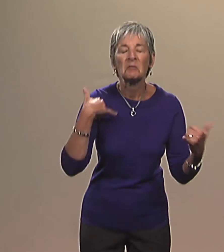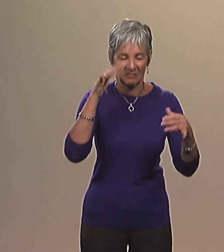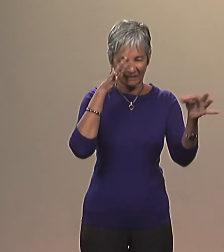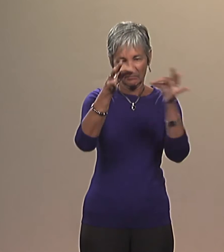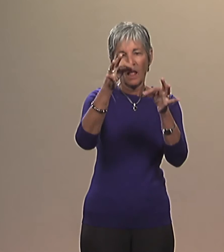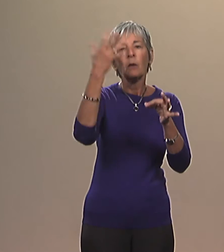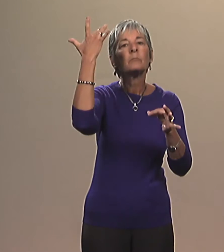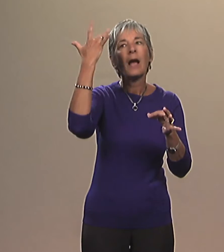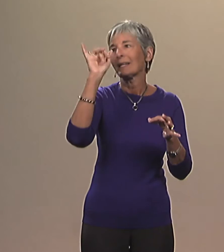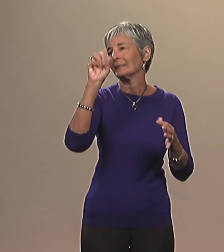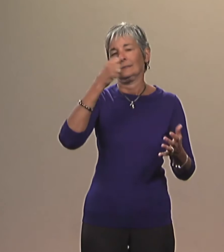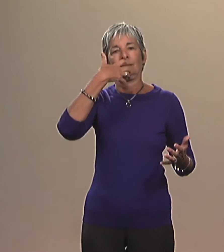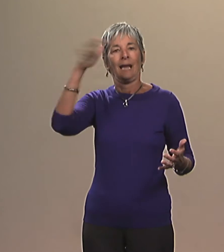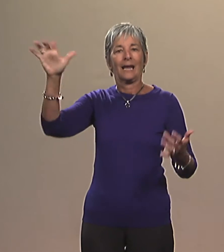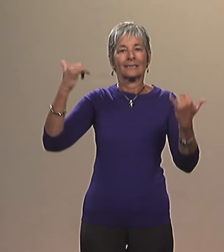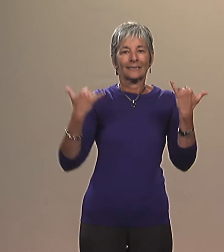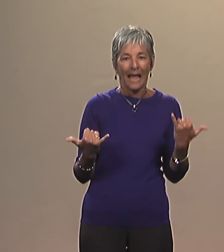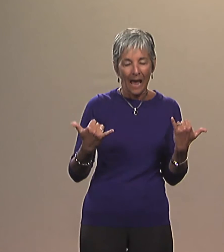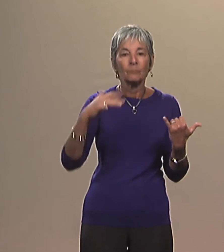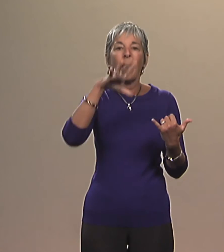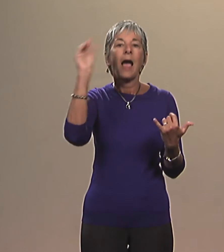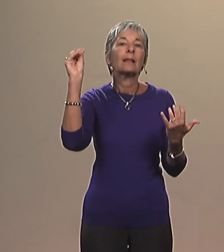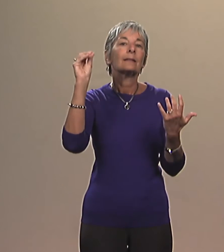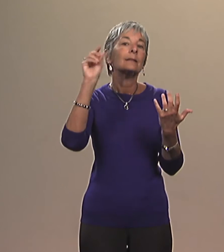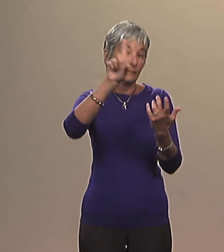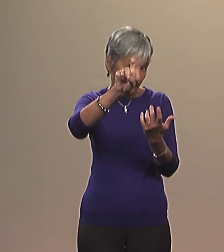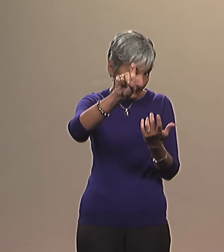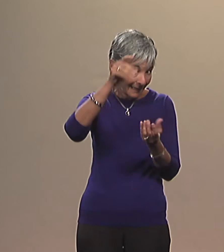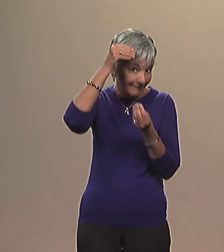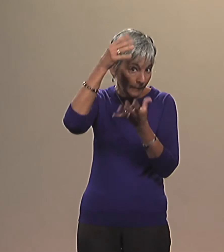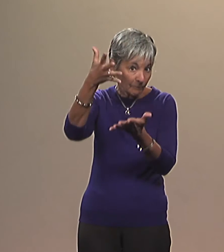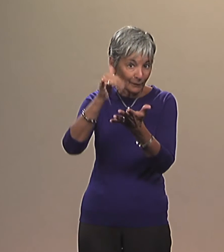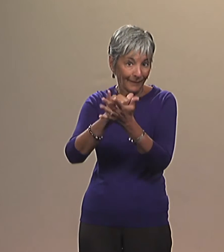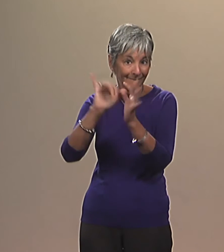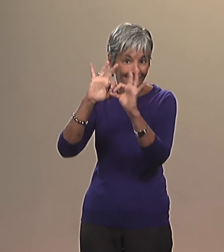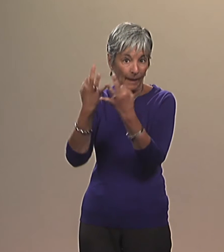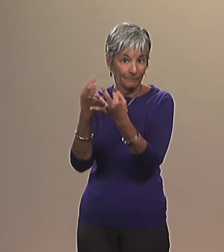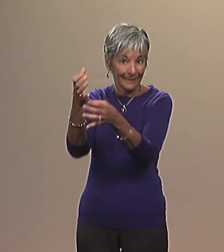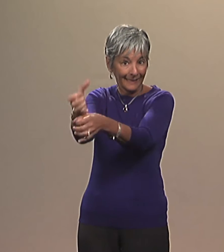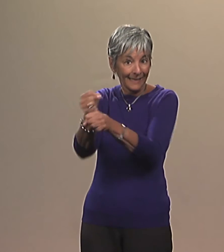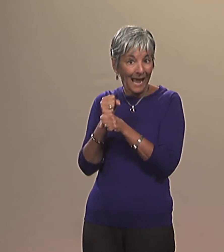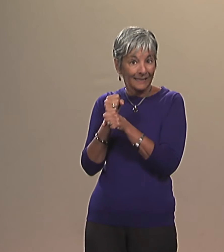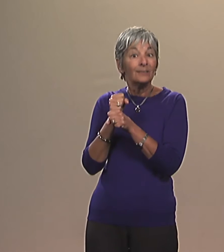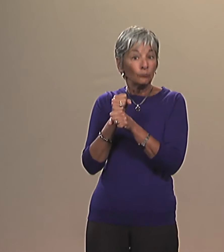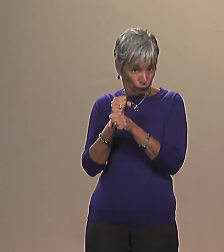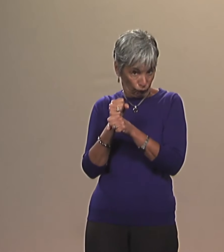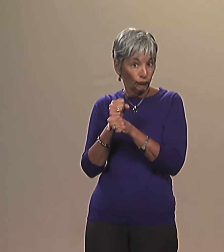I'll be explaining why it is such a hot topic and questioning whether the information that families receive is ideal.